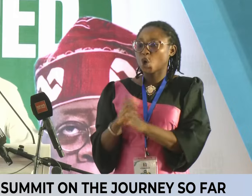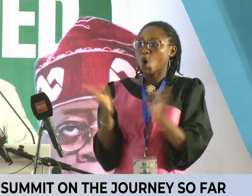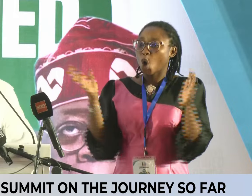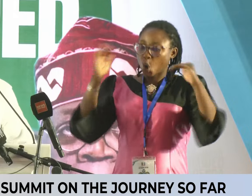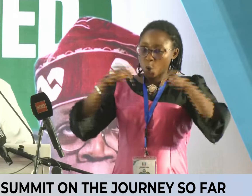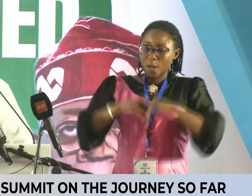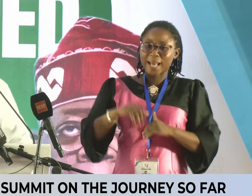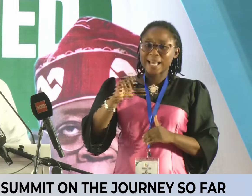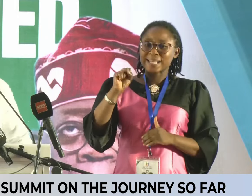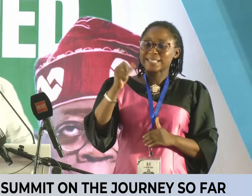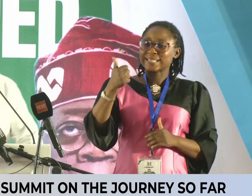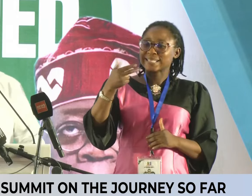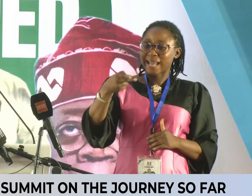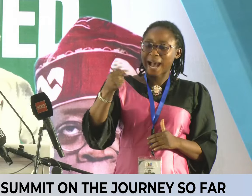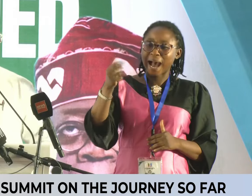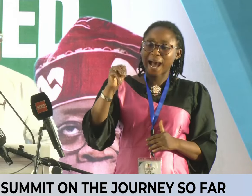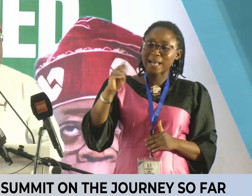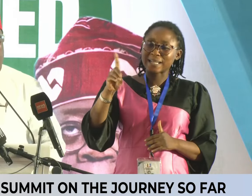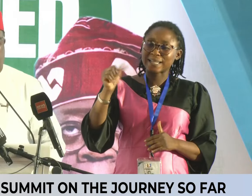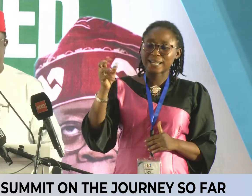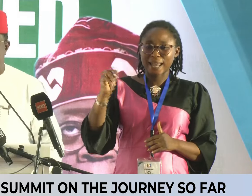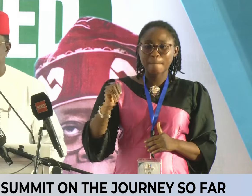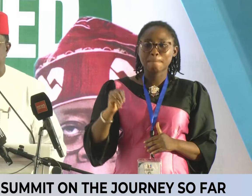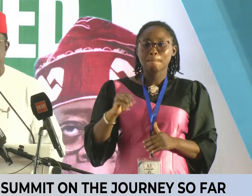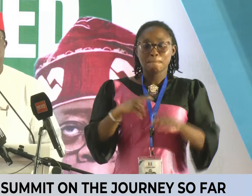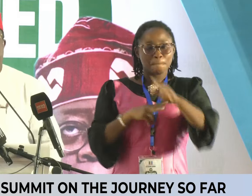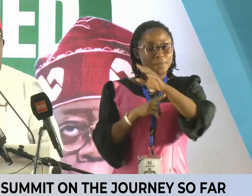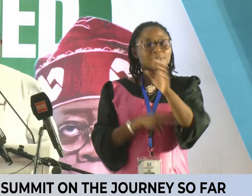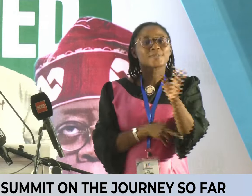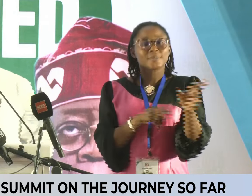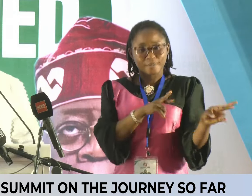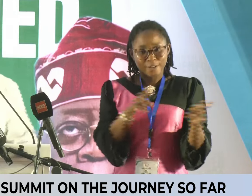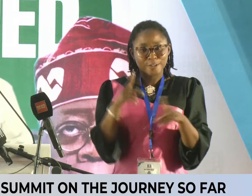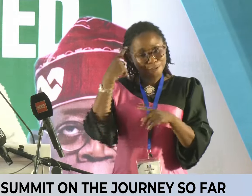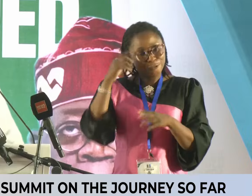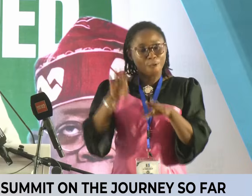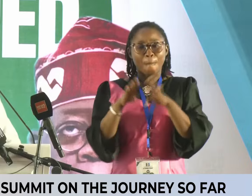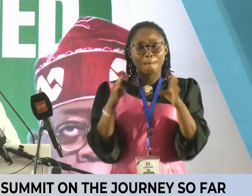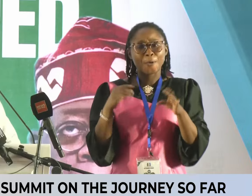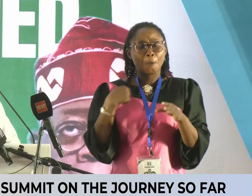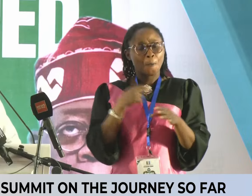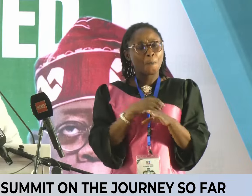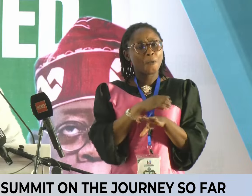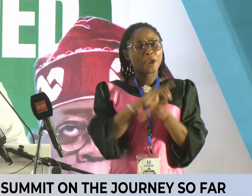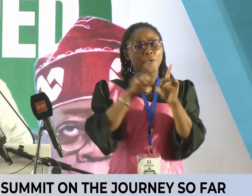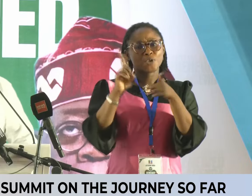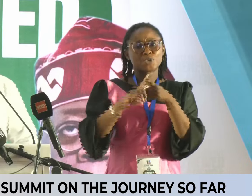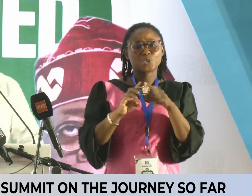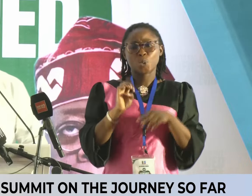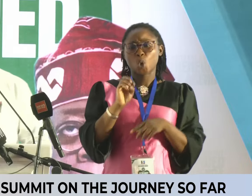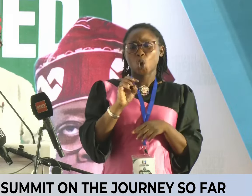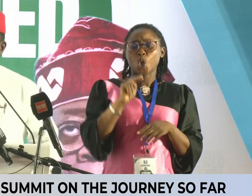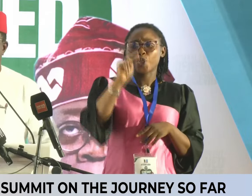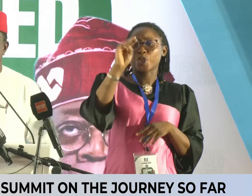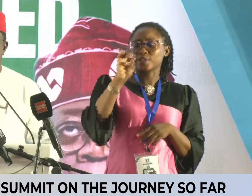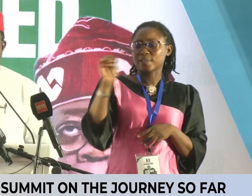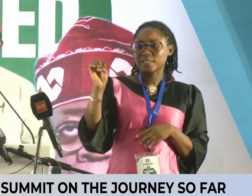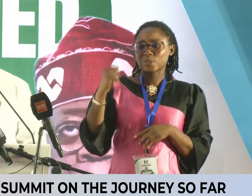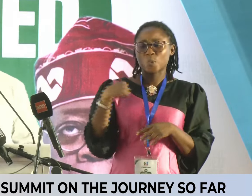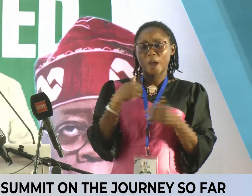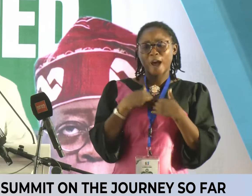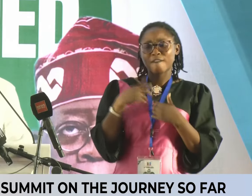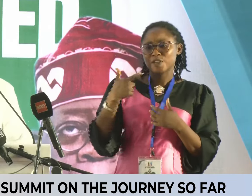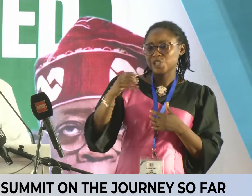collapsed Shandam Bridge and is ready for commissioning. When you get to Northeast, we have the Jimeta